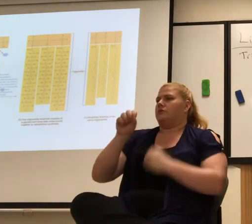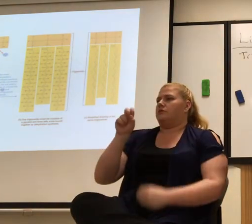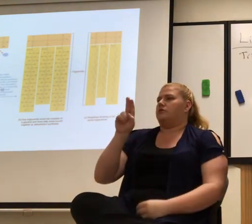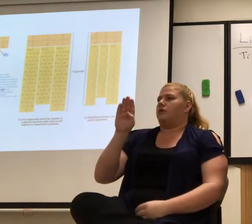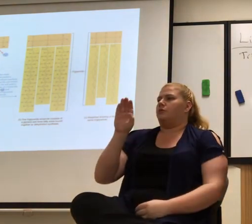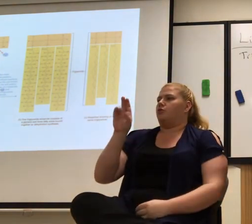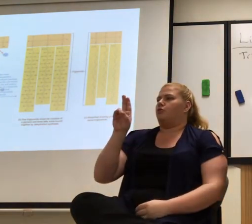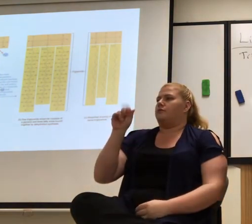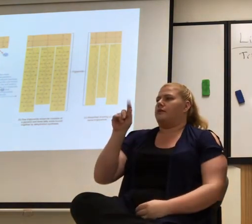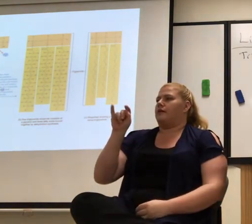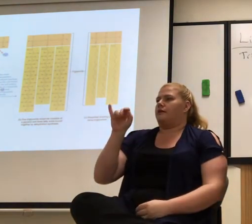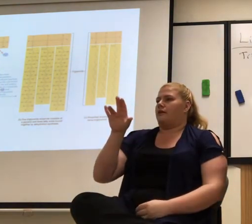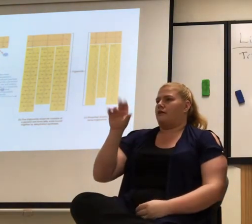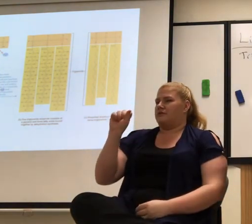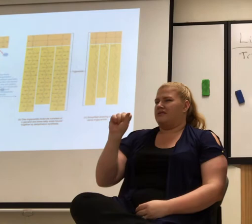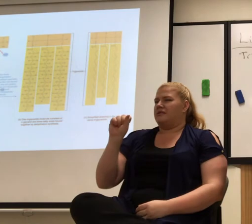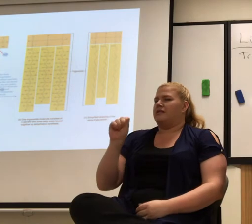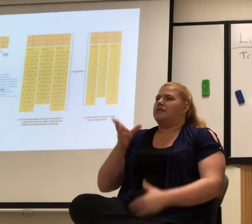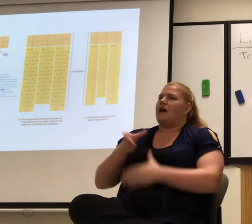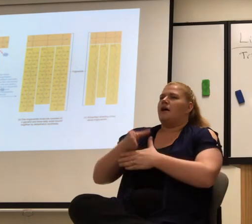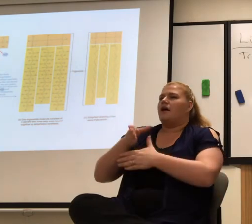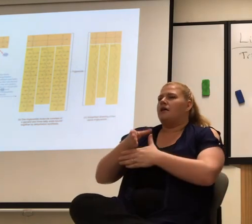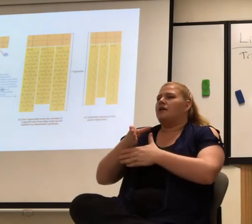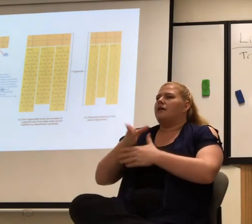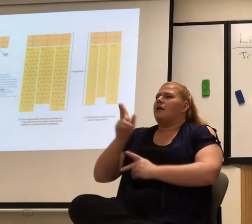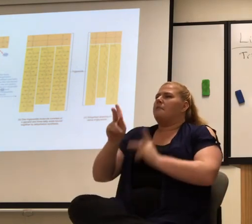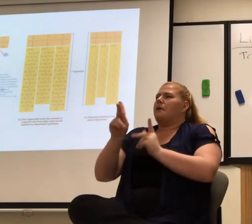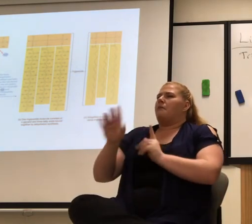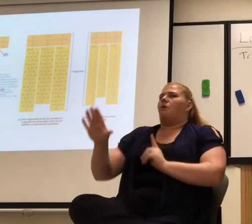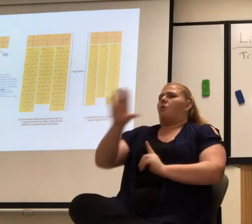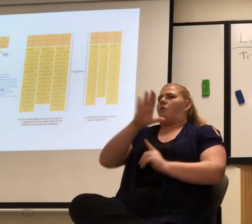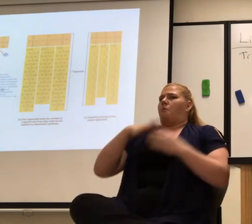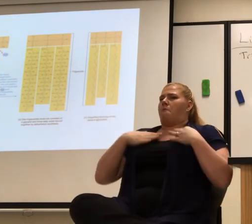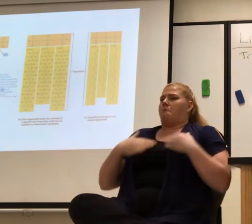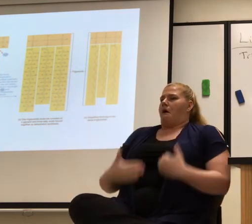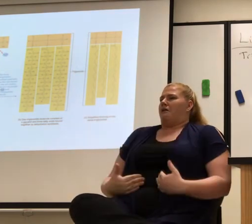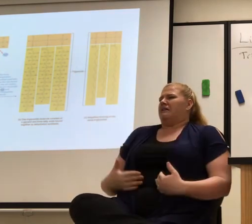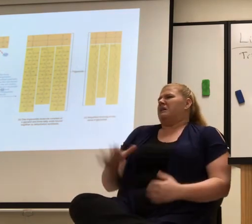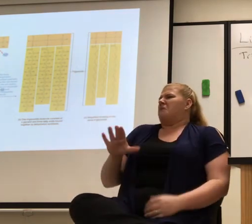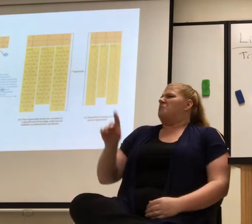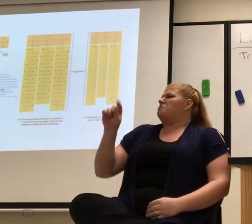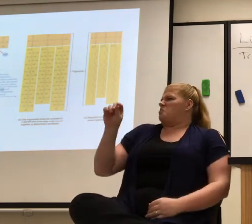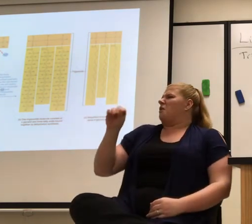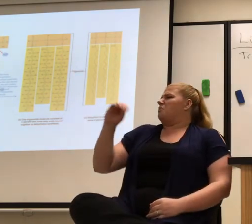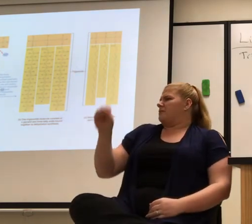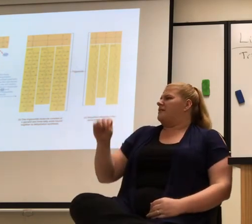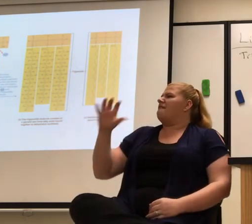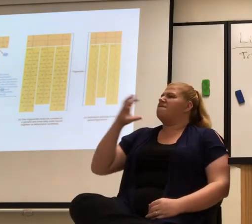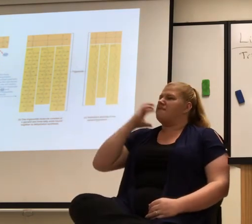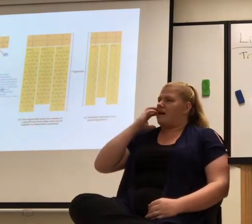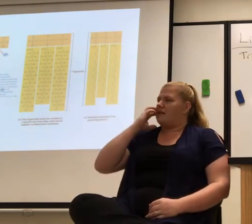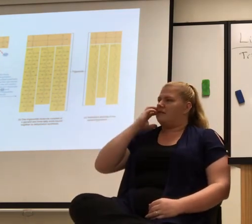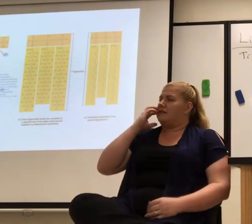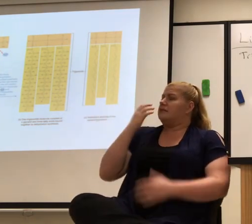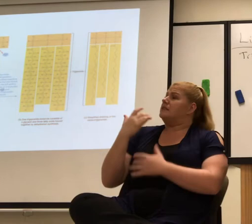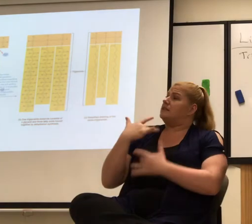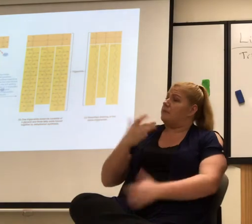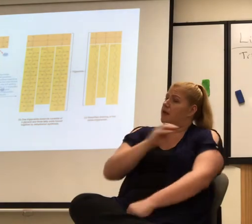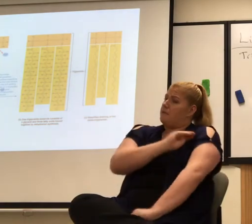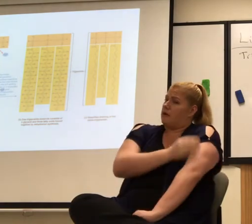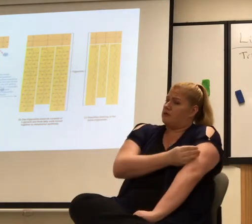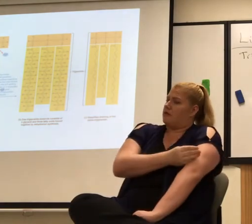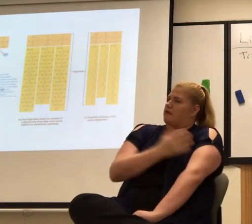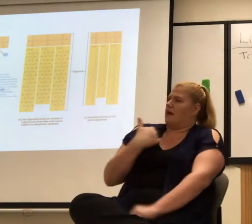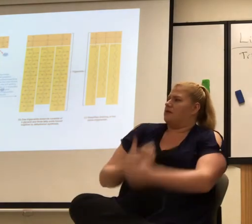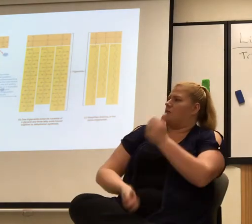On average, people are about 20% body fat. Okay. Let's see. We're mostly muscle. Your lean mass